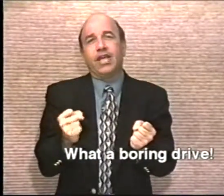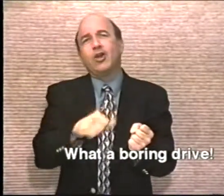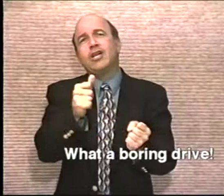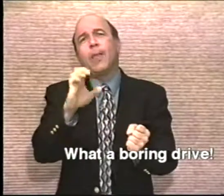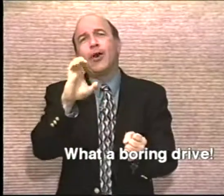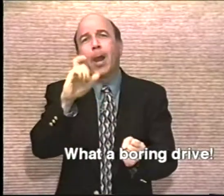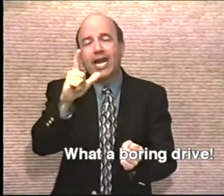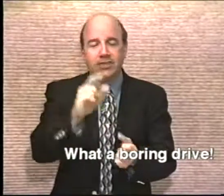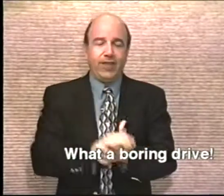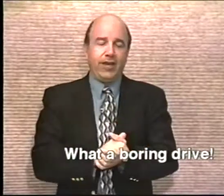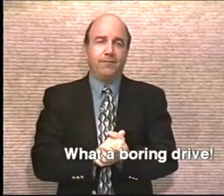Here's another classifier.